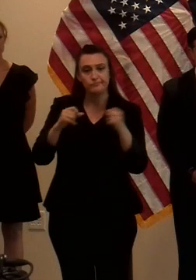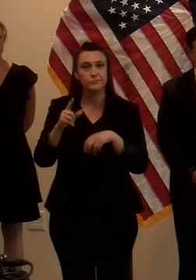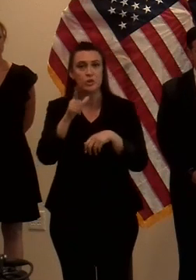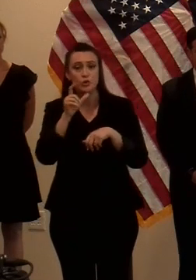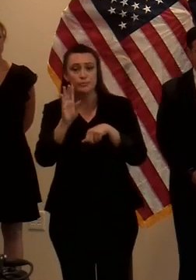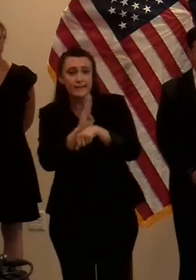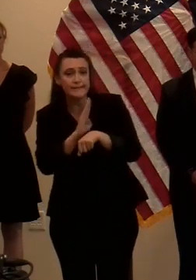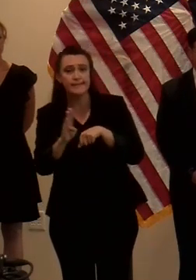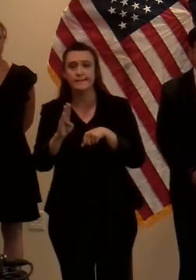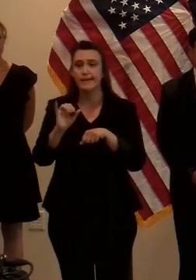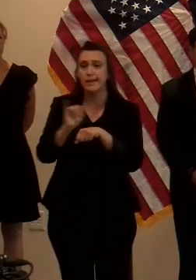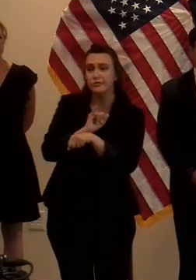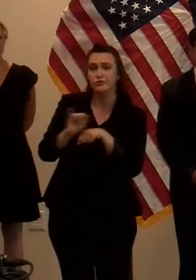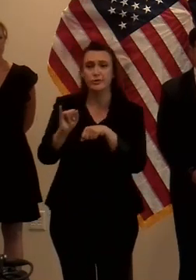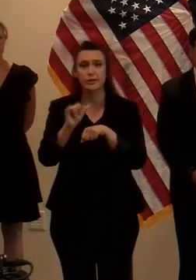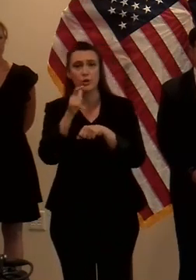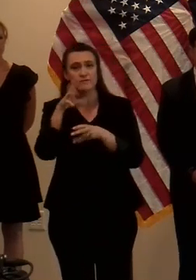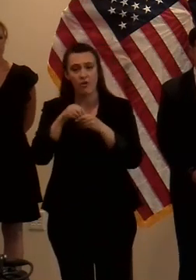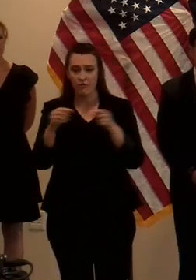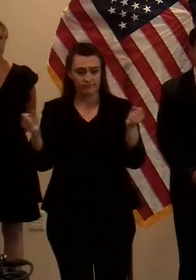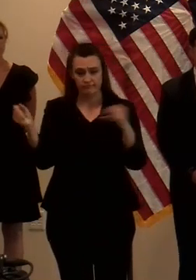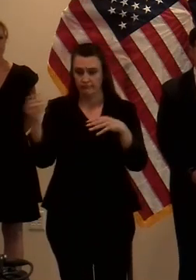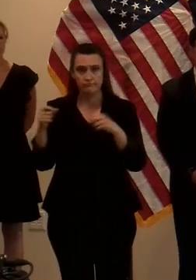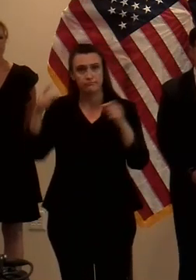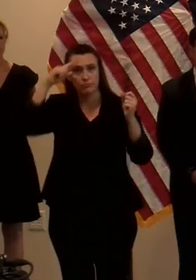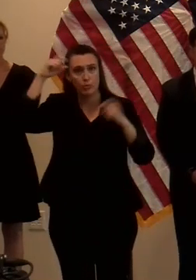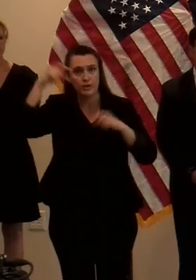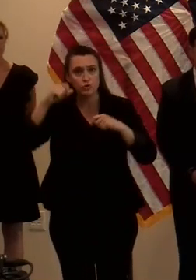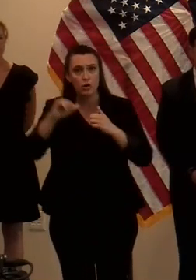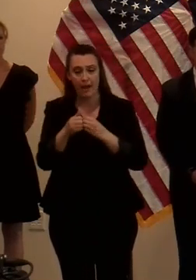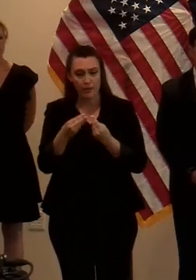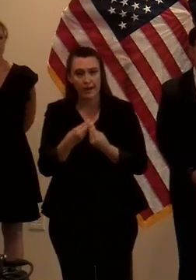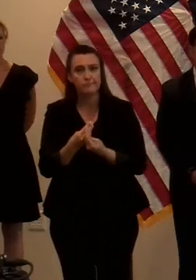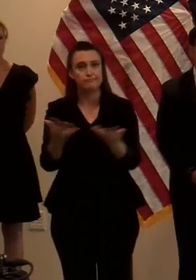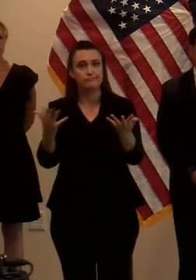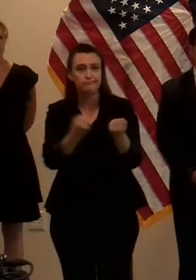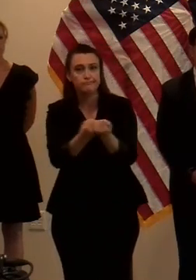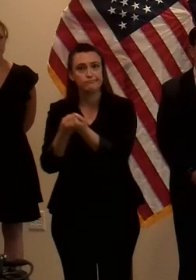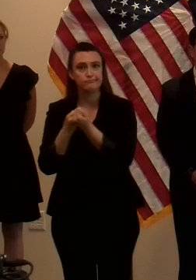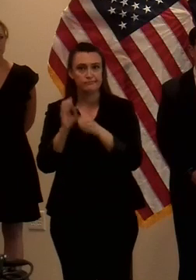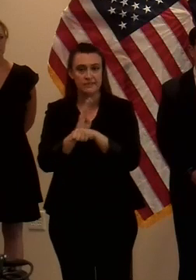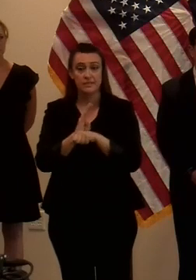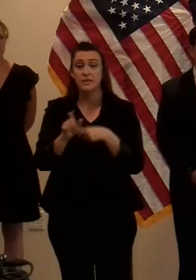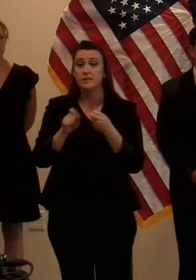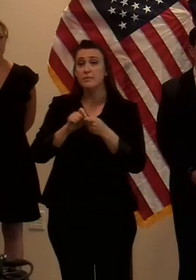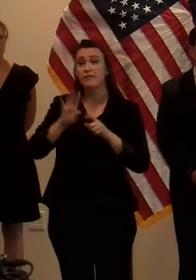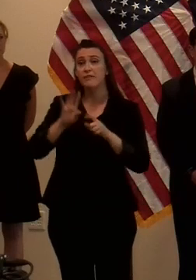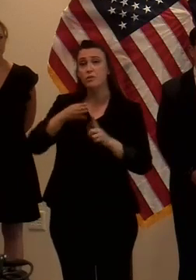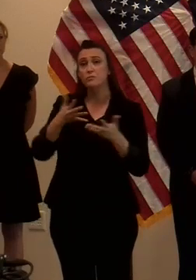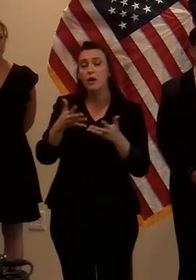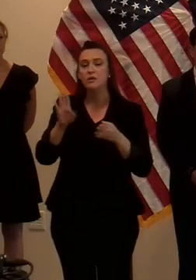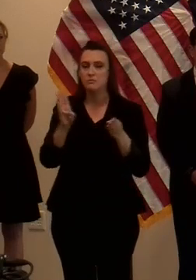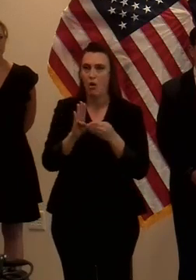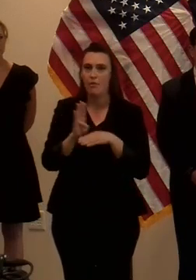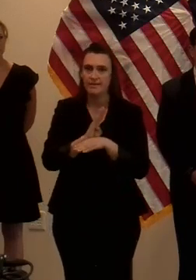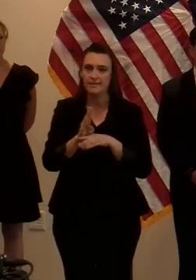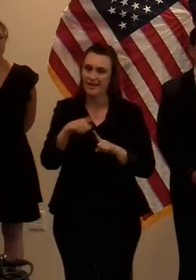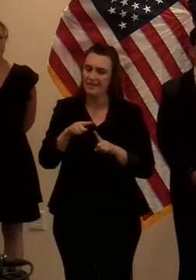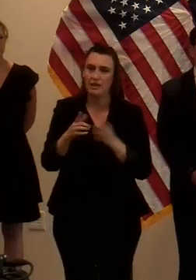to collaborate on ways to provide relief, with a particular focus on our small businesses that have been hit